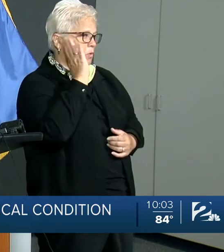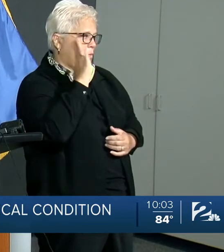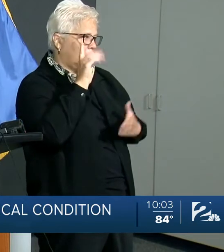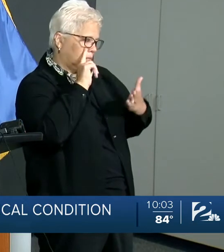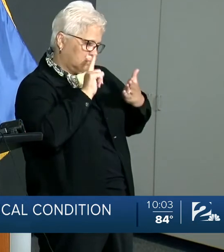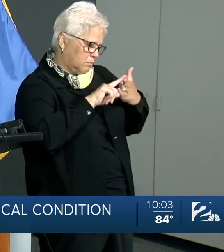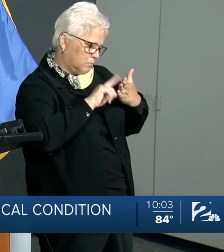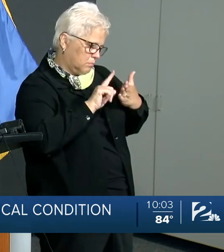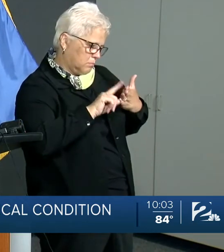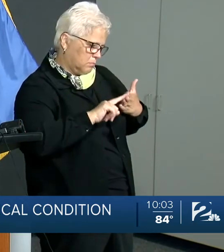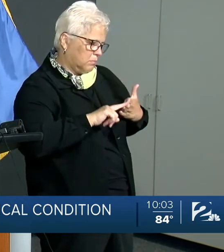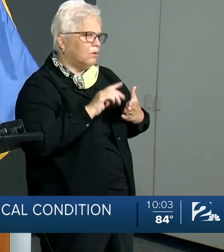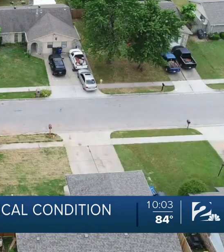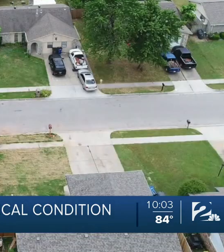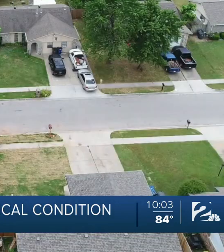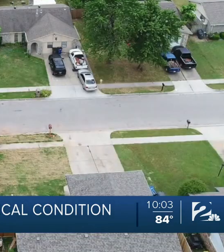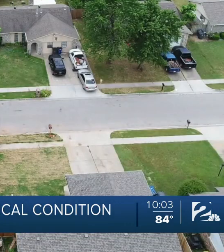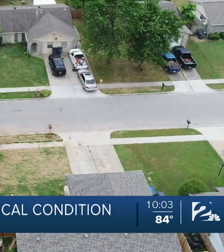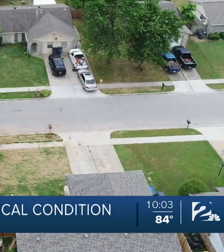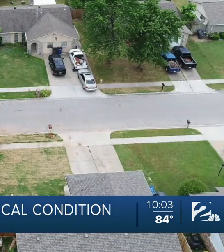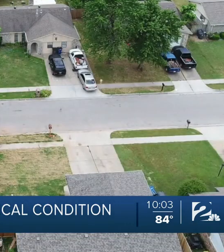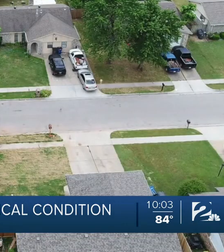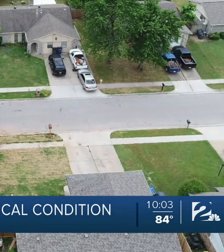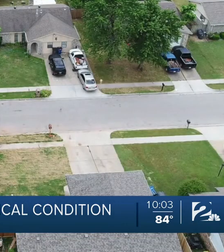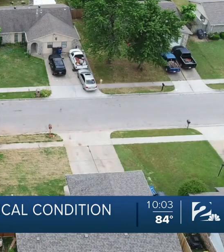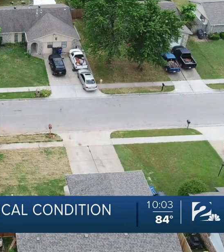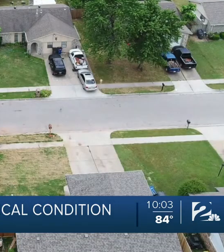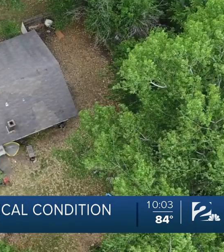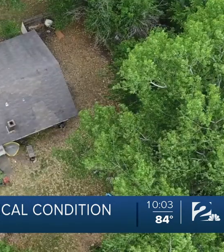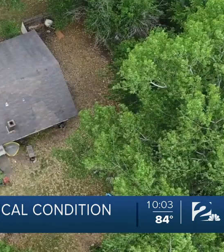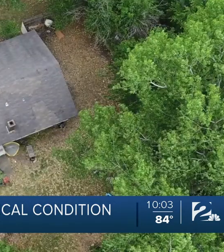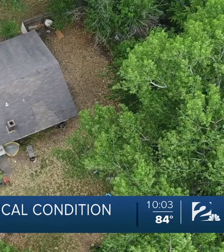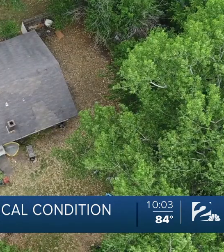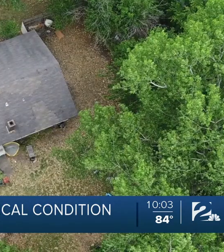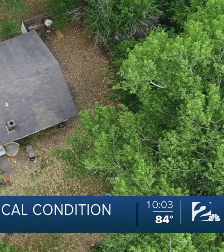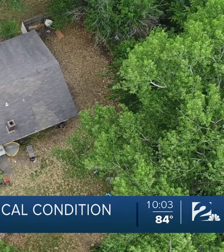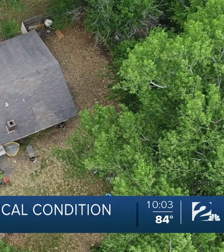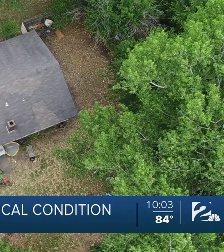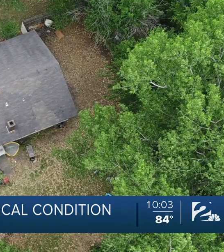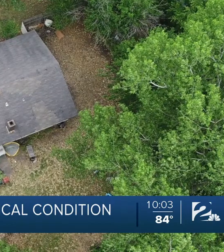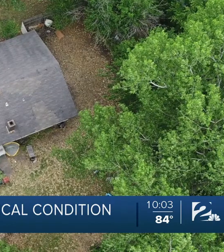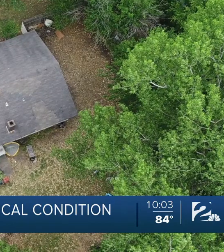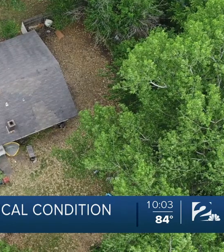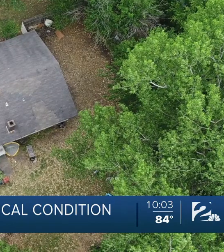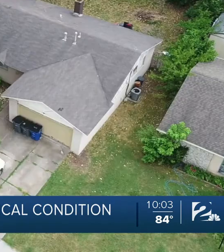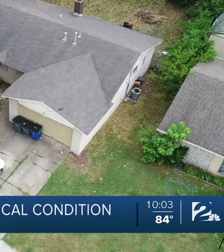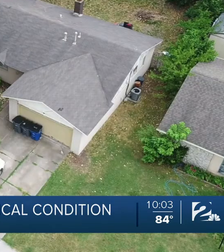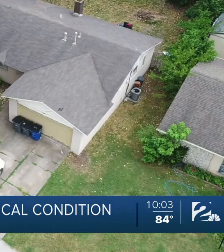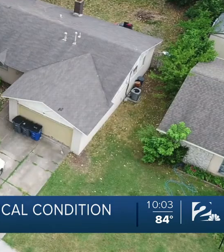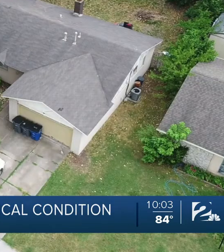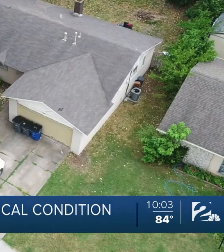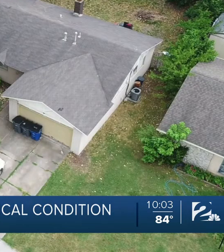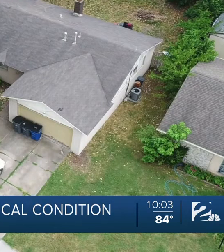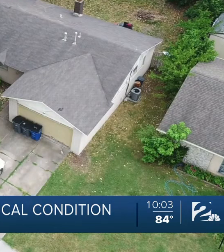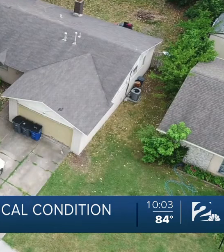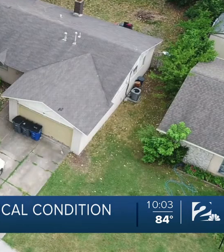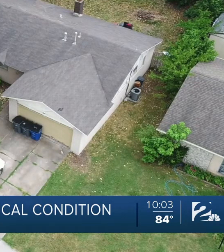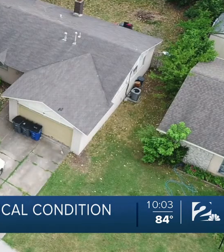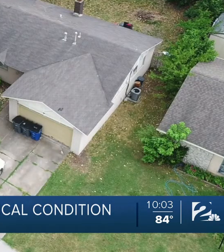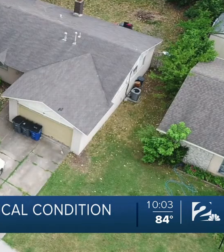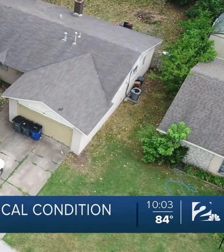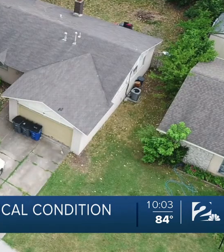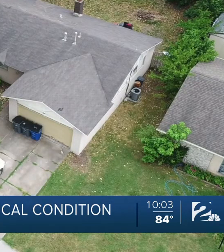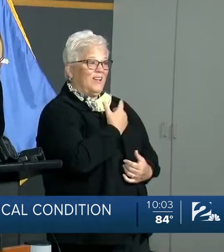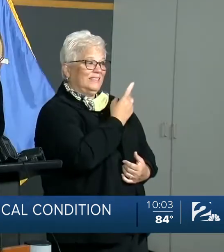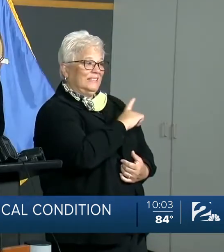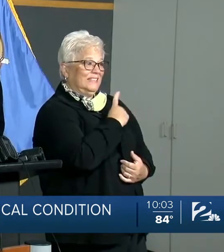and we will proceed in a court of law. They've collected evidence inside the Broken Arrow home where Hall was found. TPD still investigates and reviews